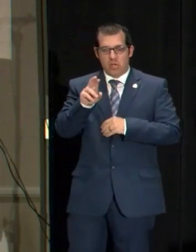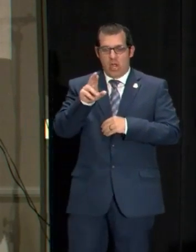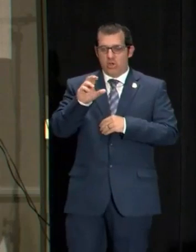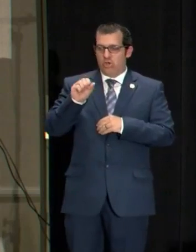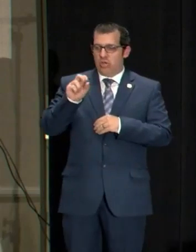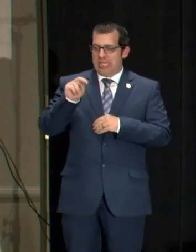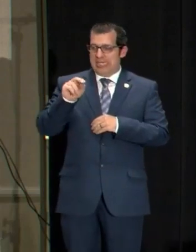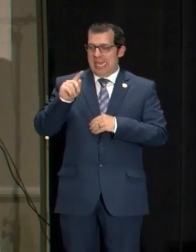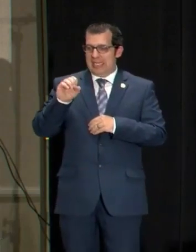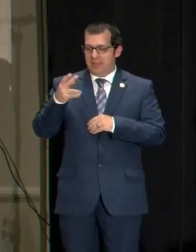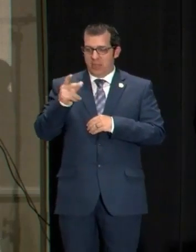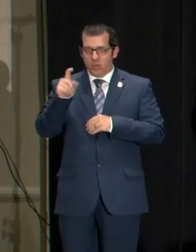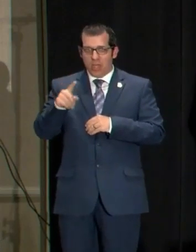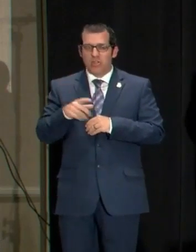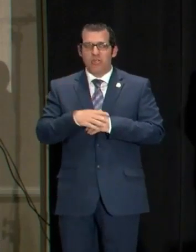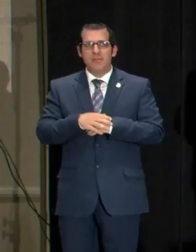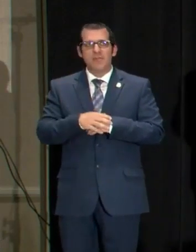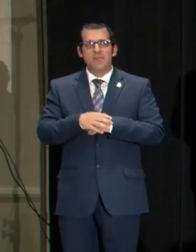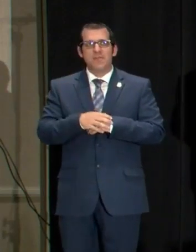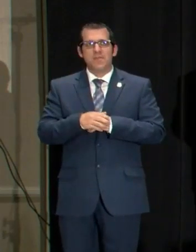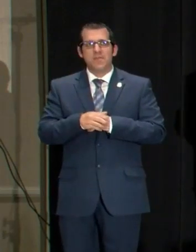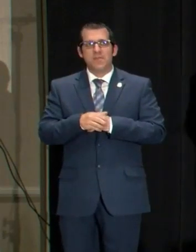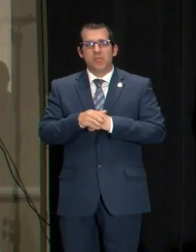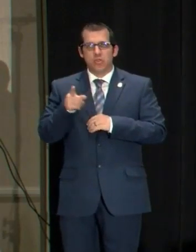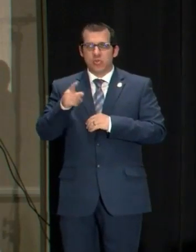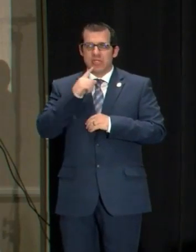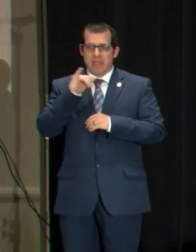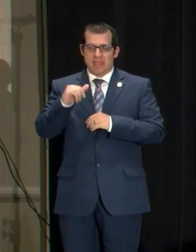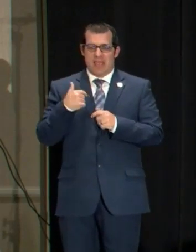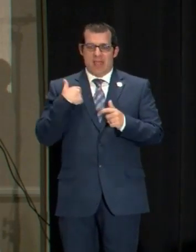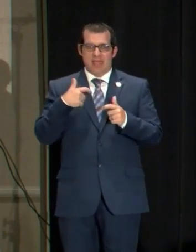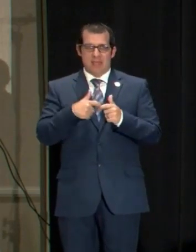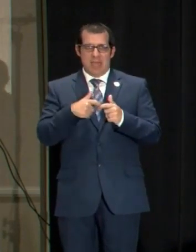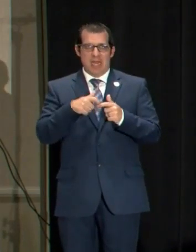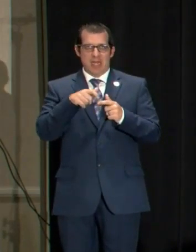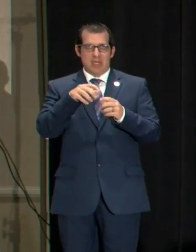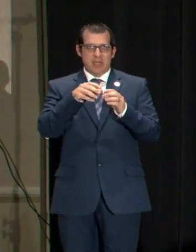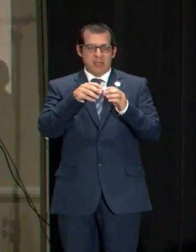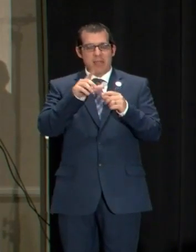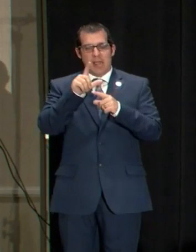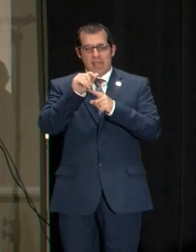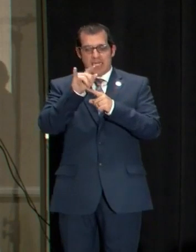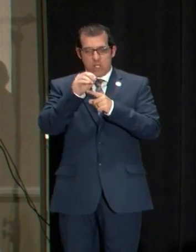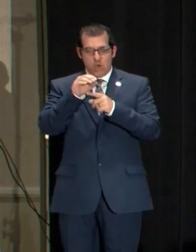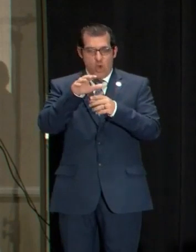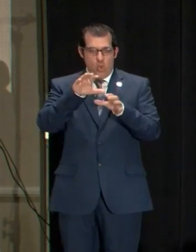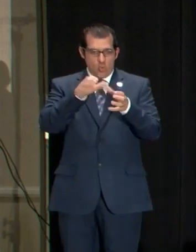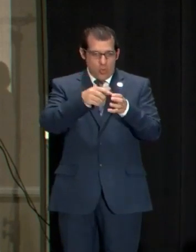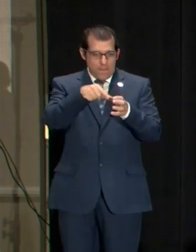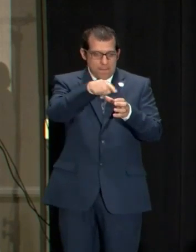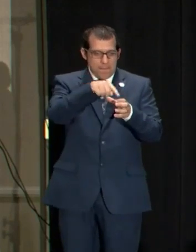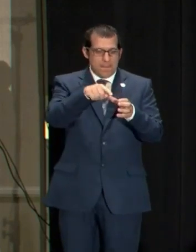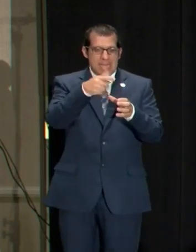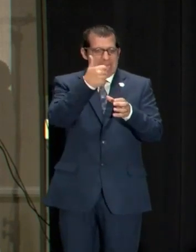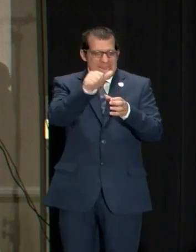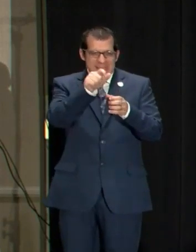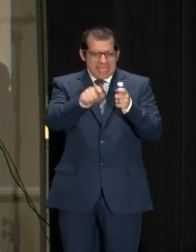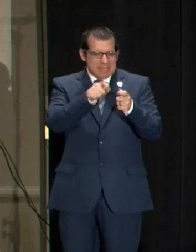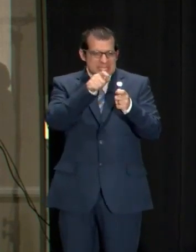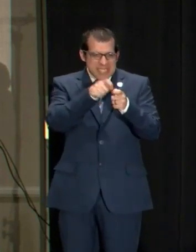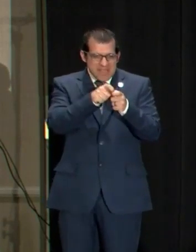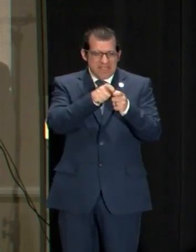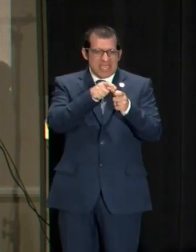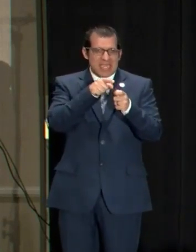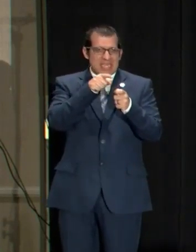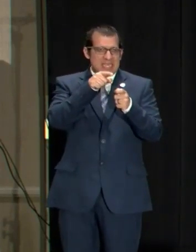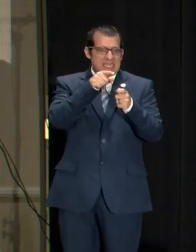Smith. Is there anything, you said that the Latino population is a concern now. Is there anything specific about the Latino population in the